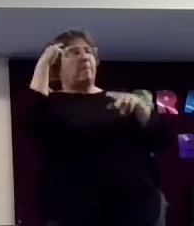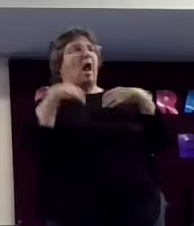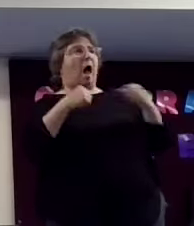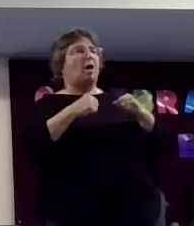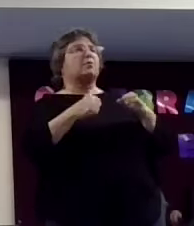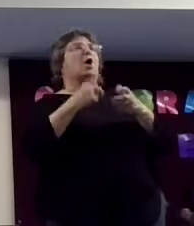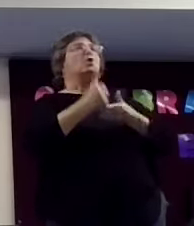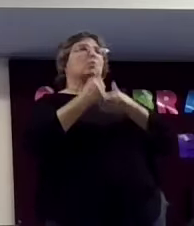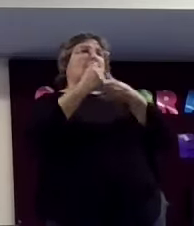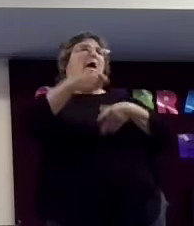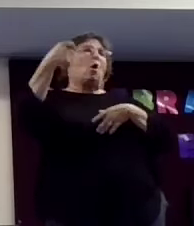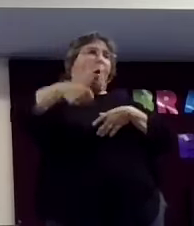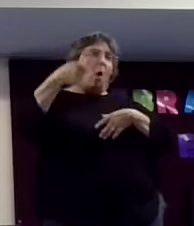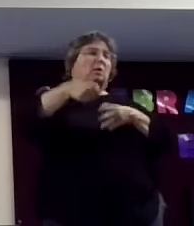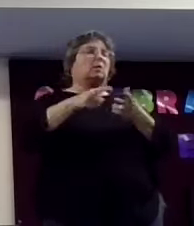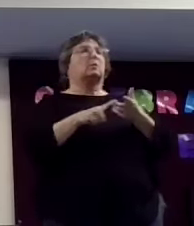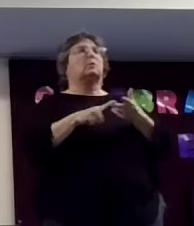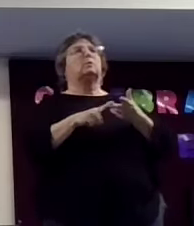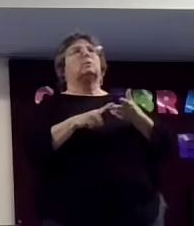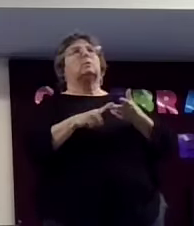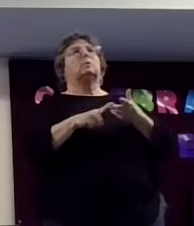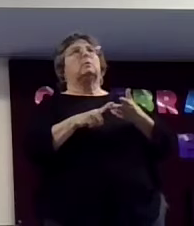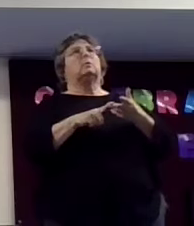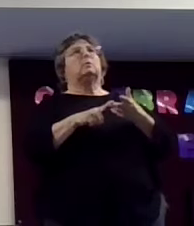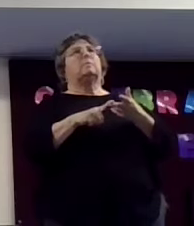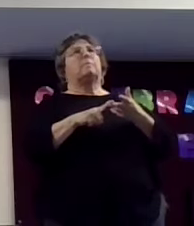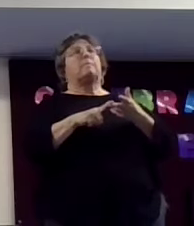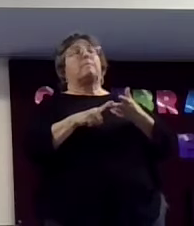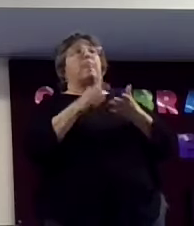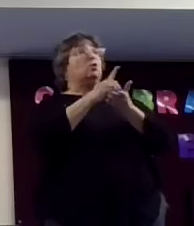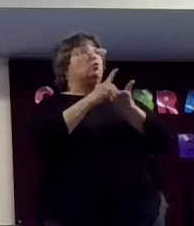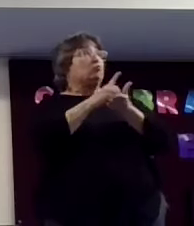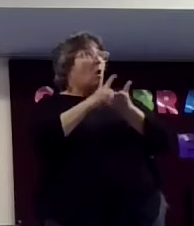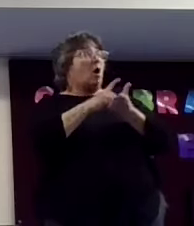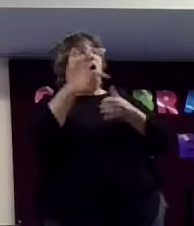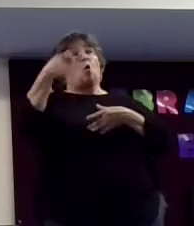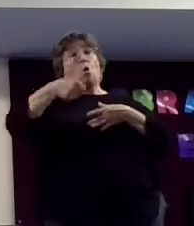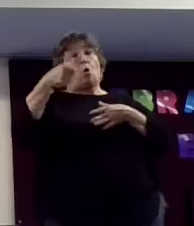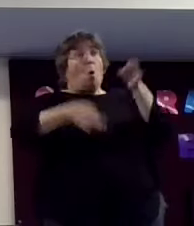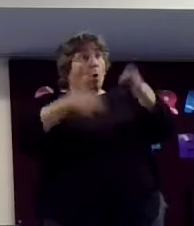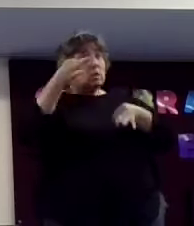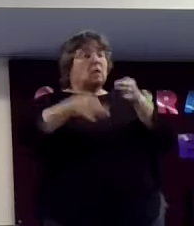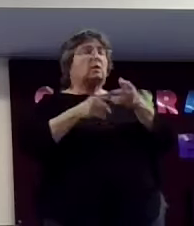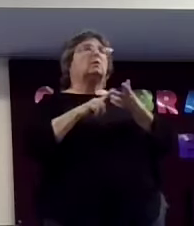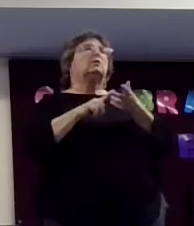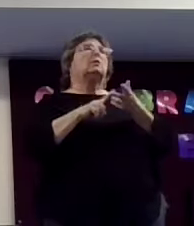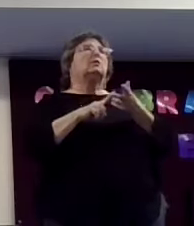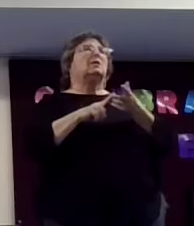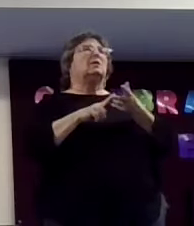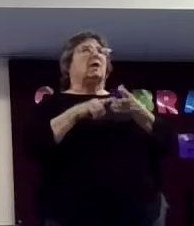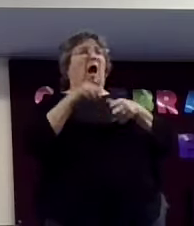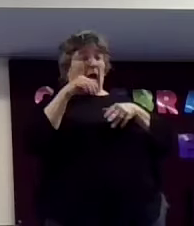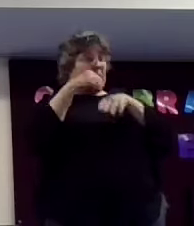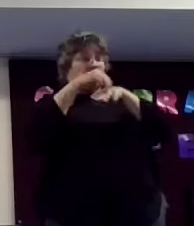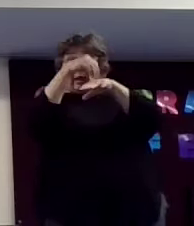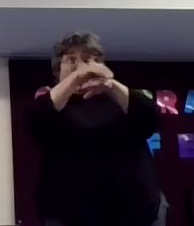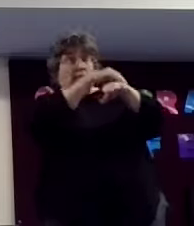health treatment court. I send people to the substance abuse court, the drug courts, and I do all that.